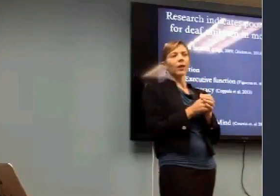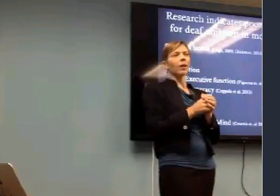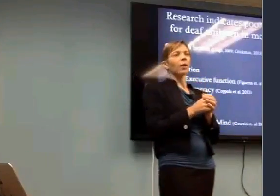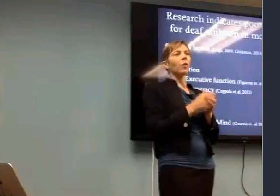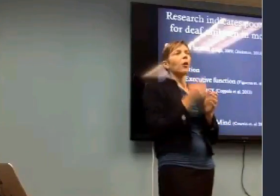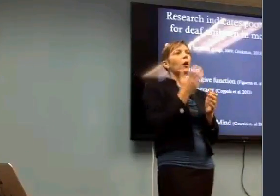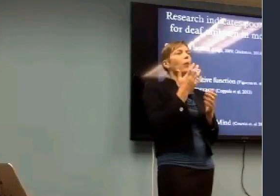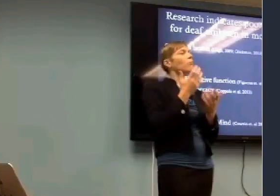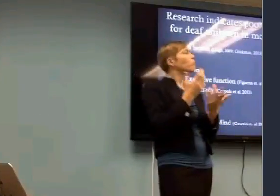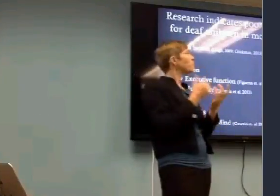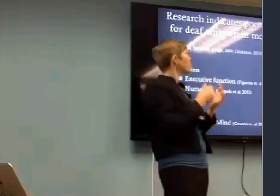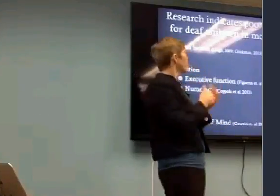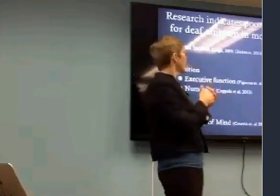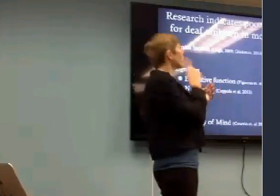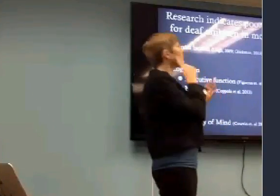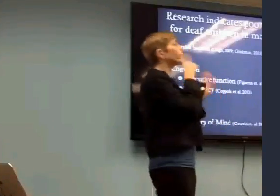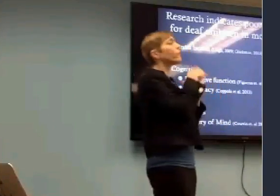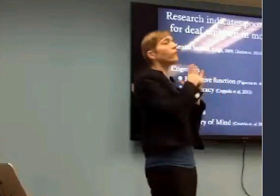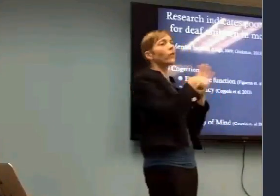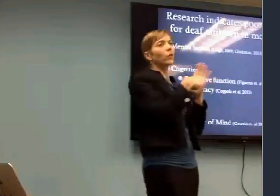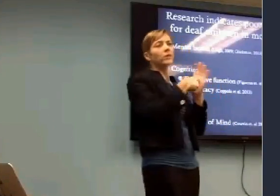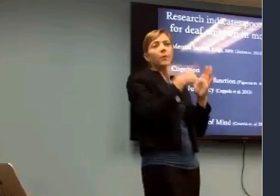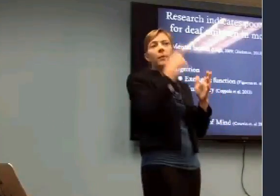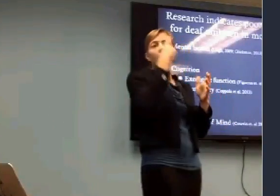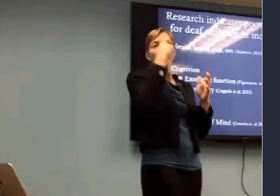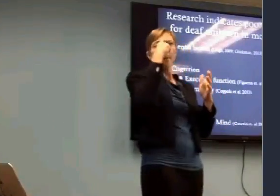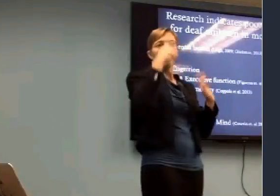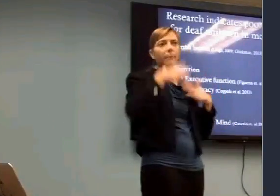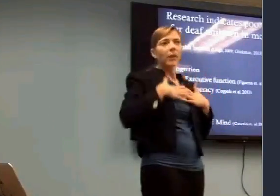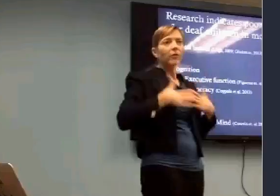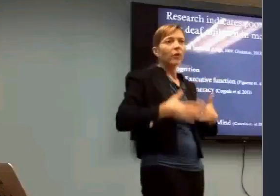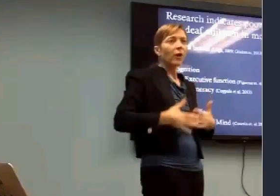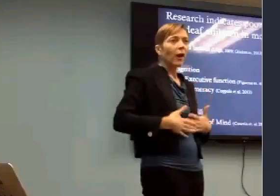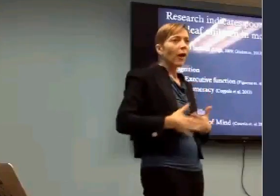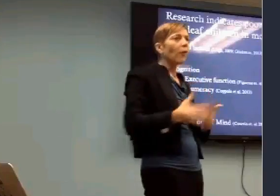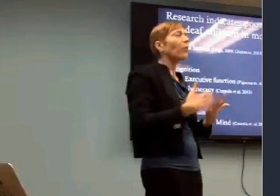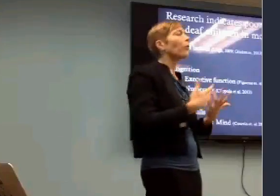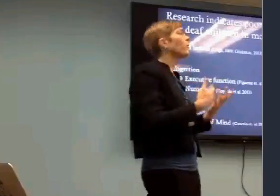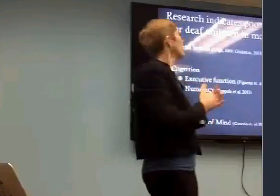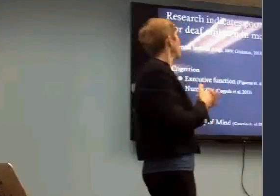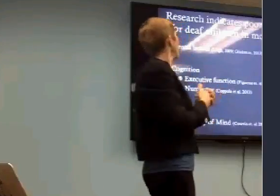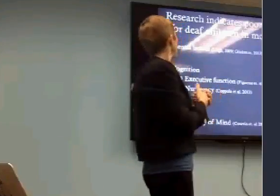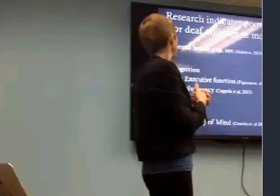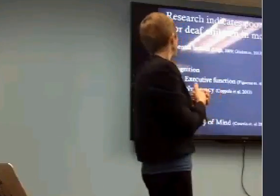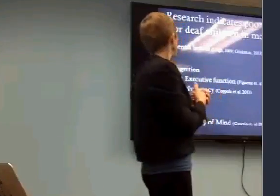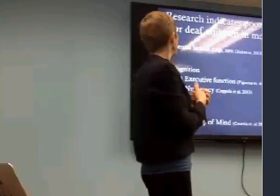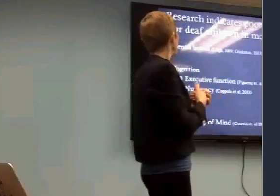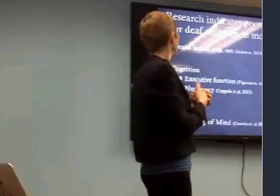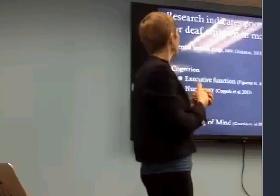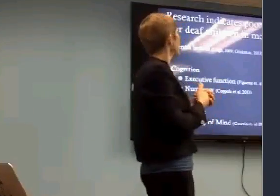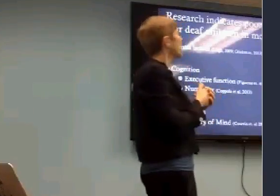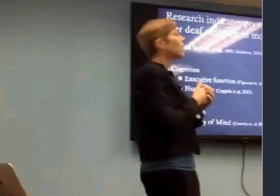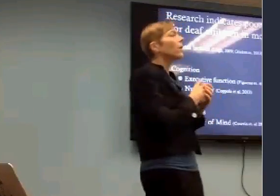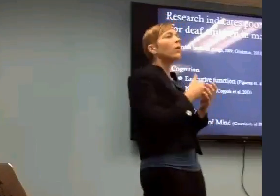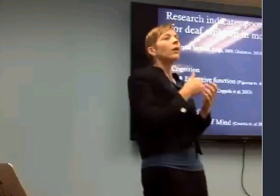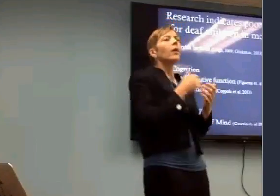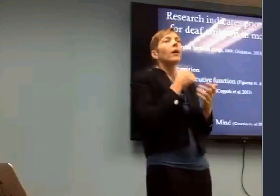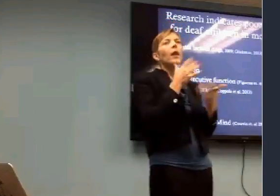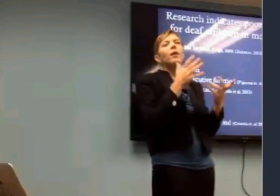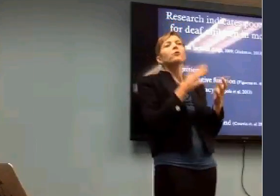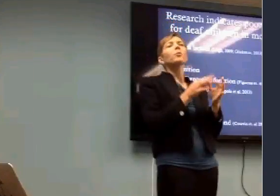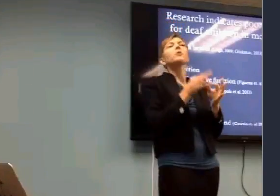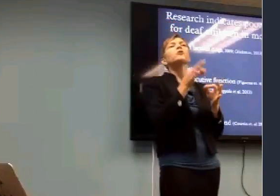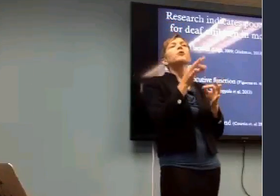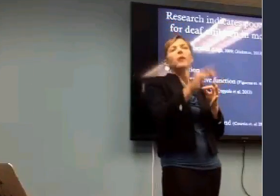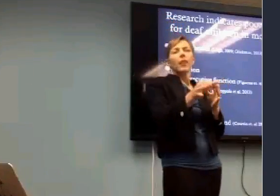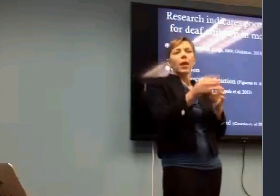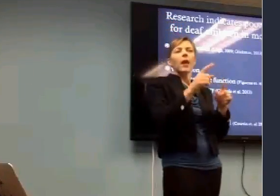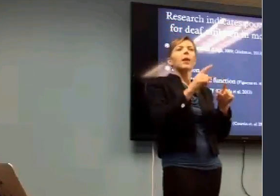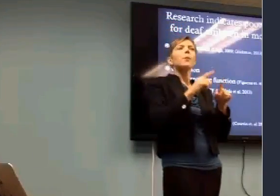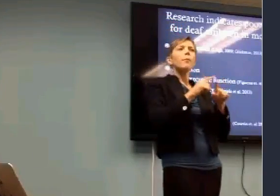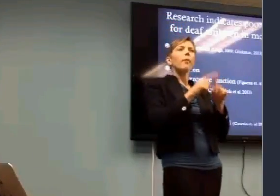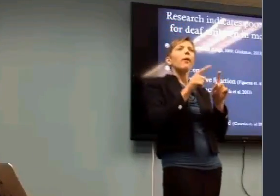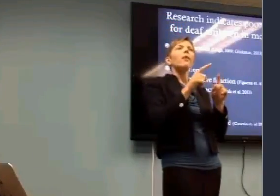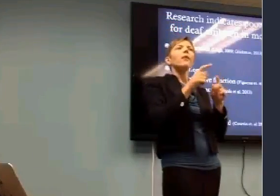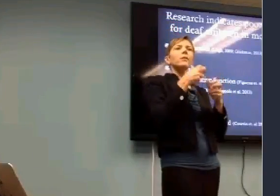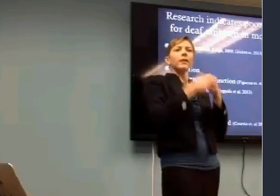that deaf children face lacks. For example, in mental health, there are delays and there are lacks. Not so much